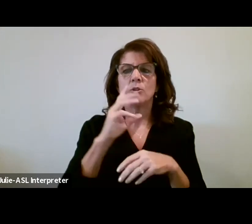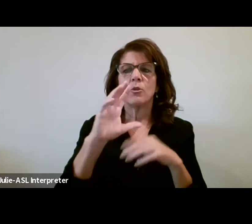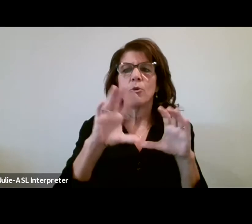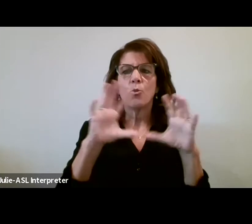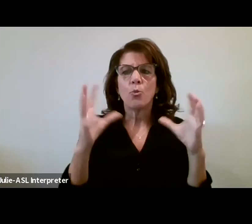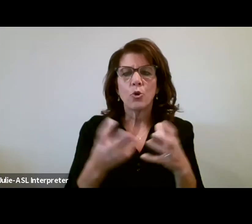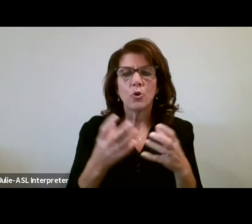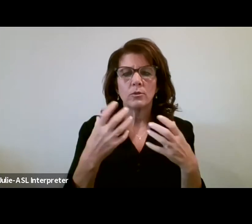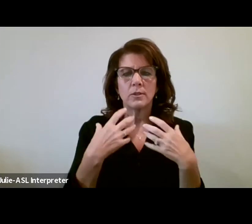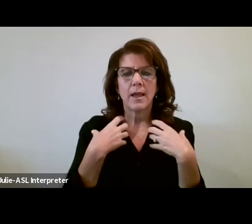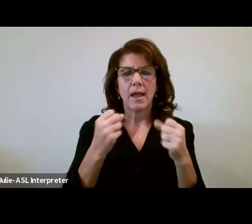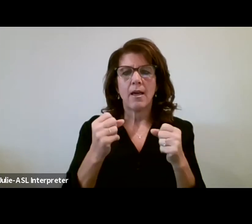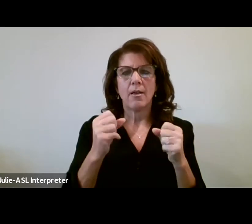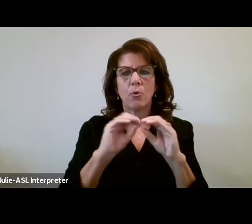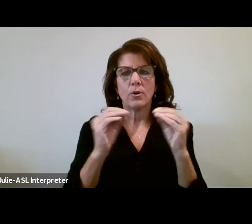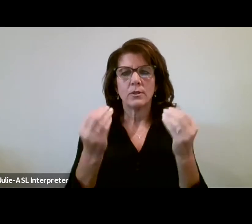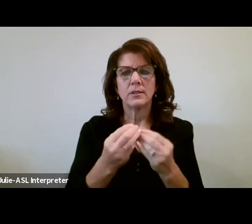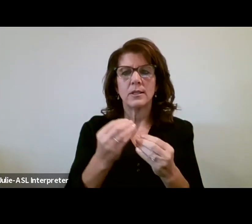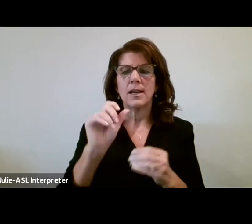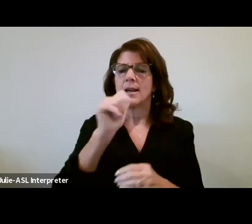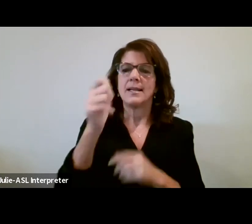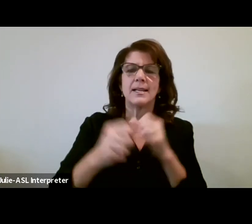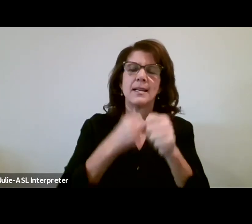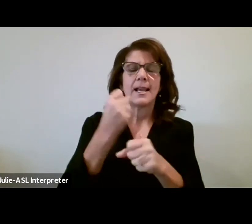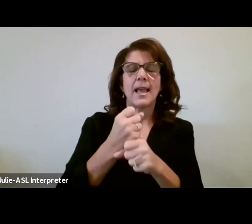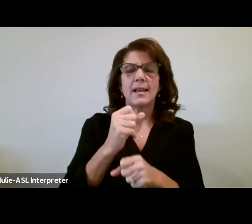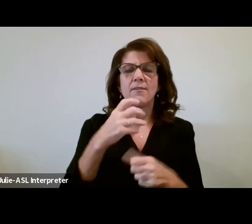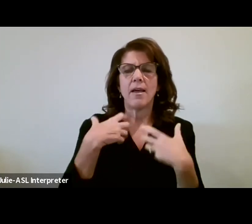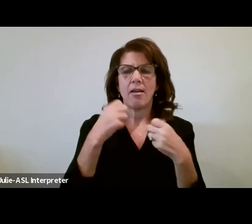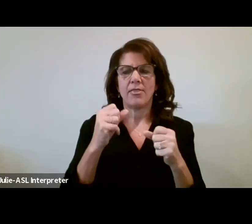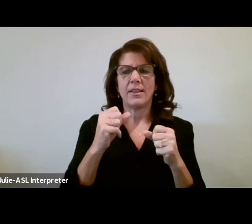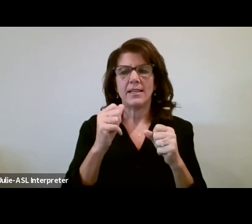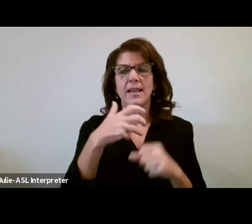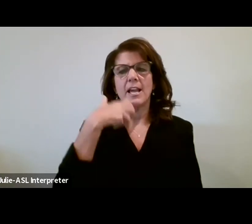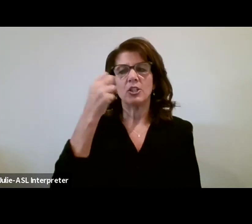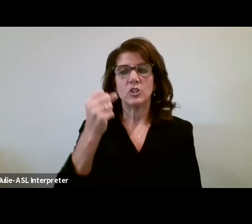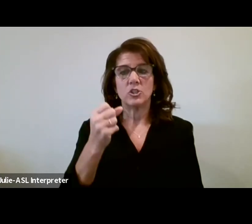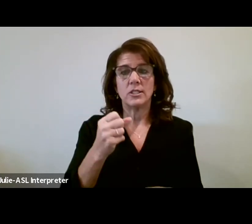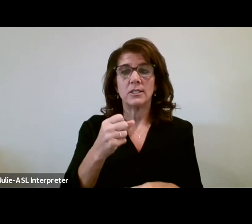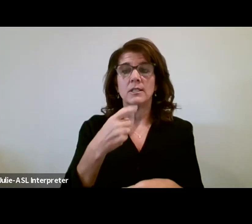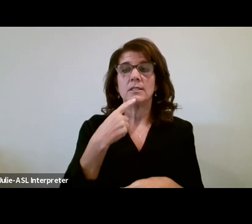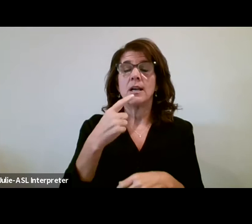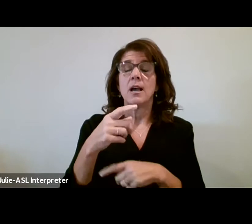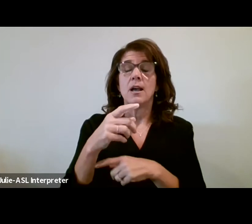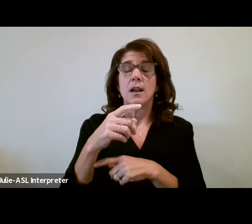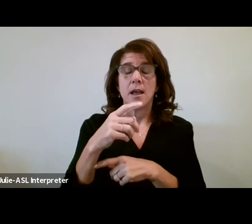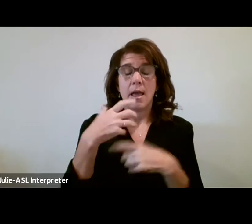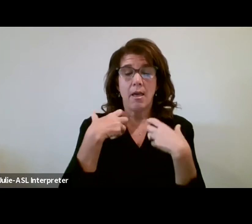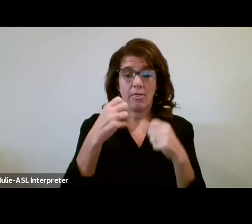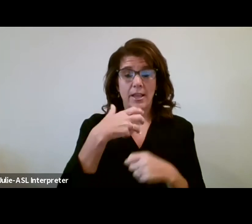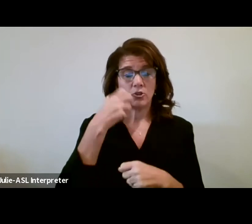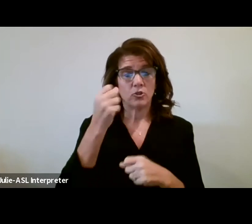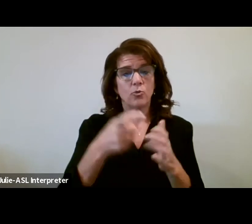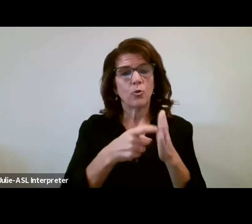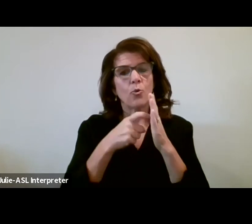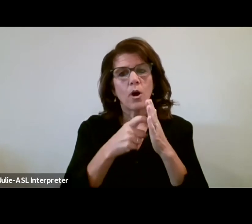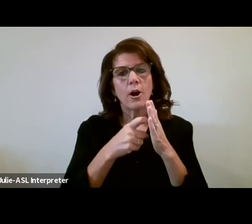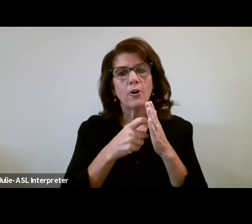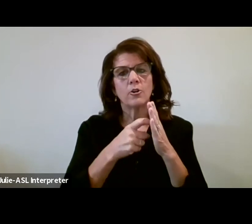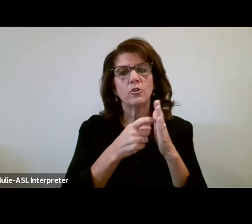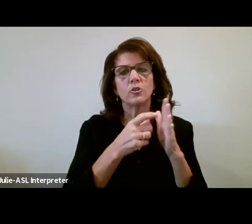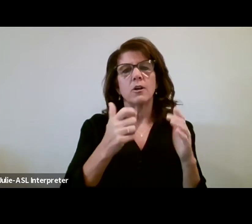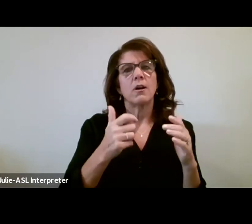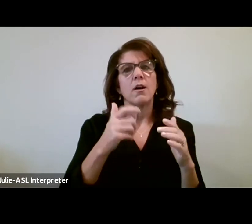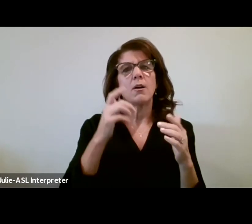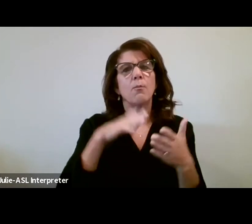Health Organization's Decade of Healthy Aging, which documented that healthy aging requires a lifespan